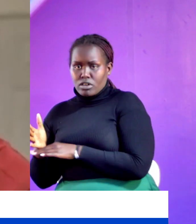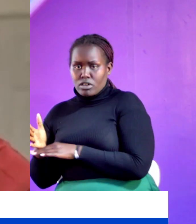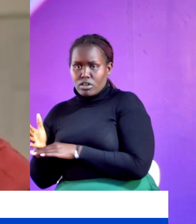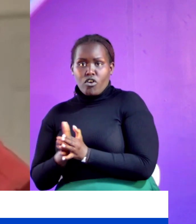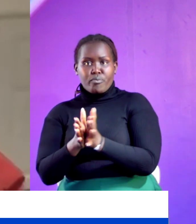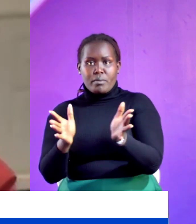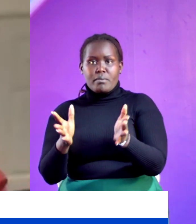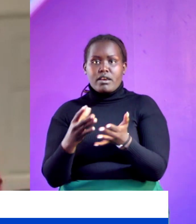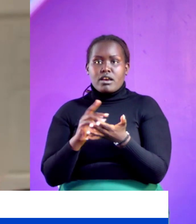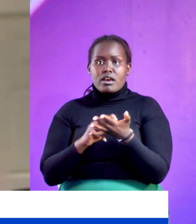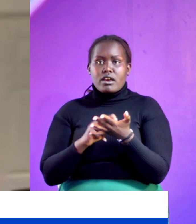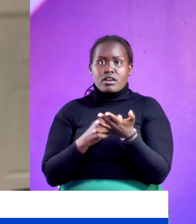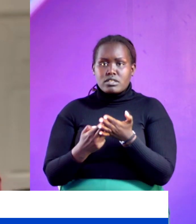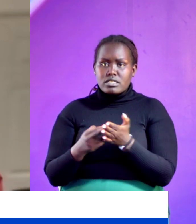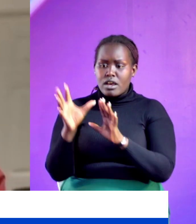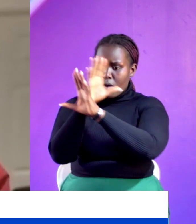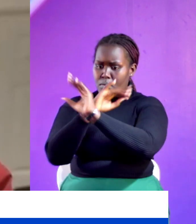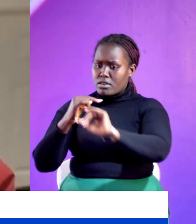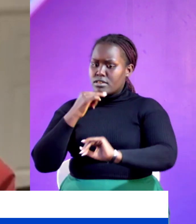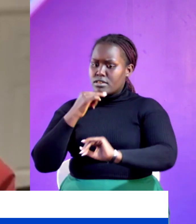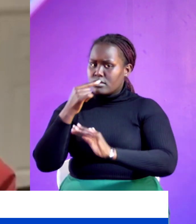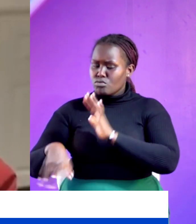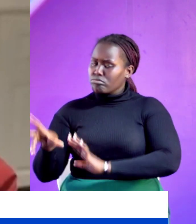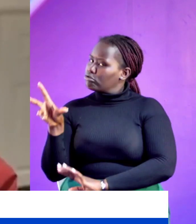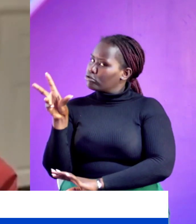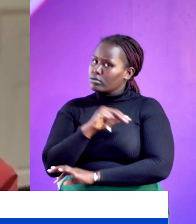says, no.